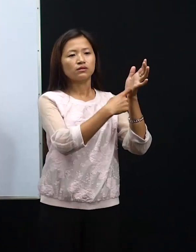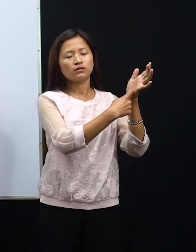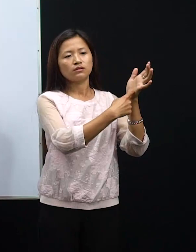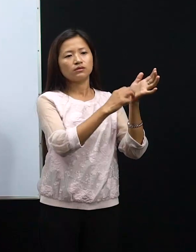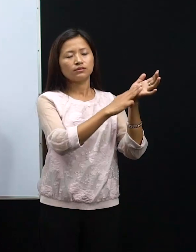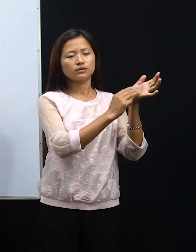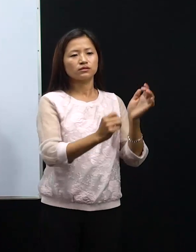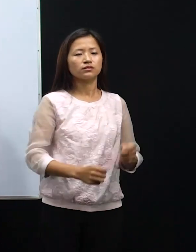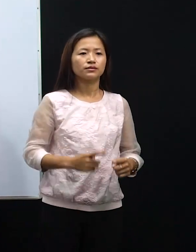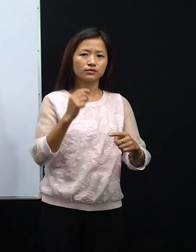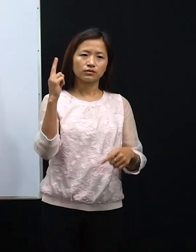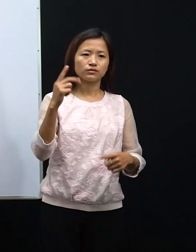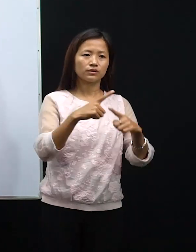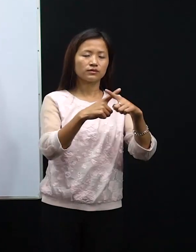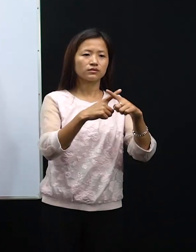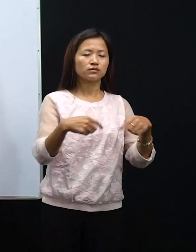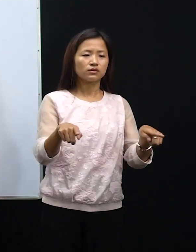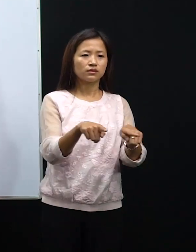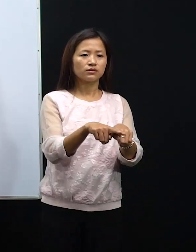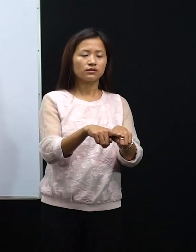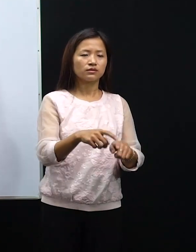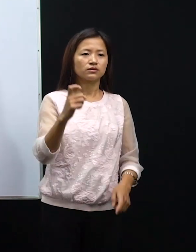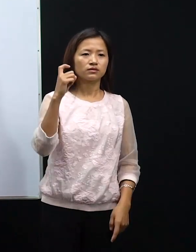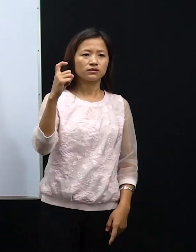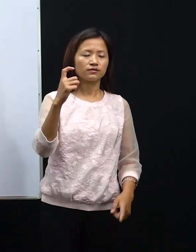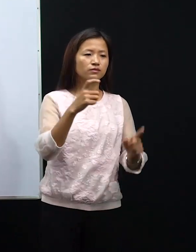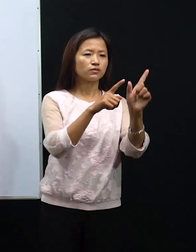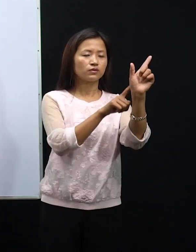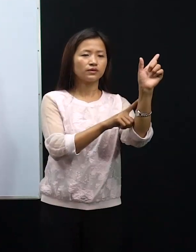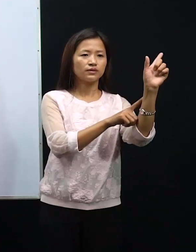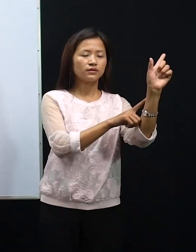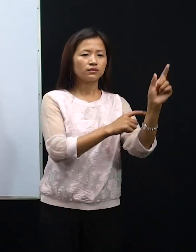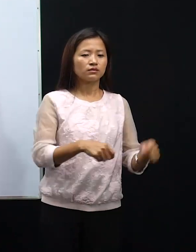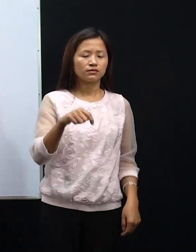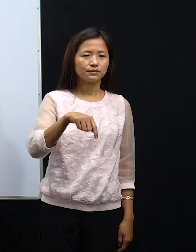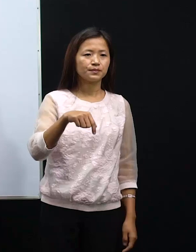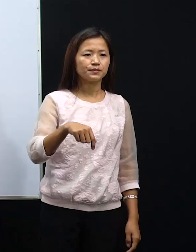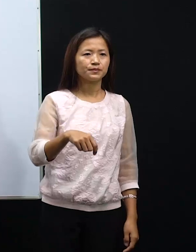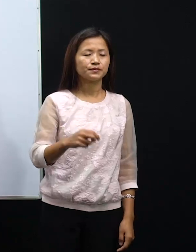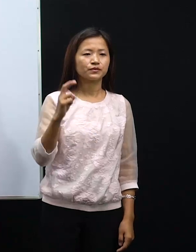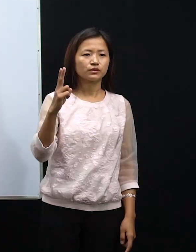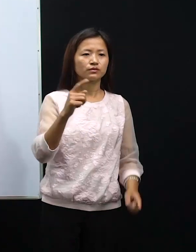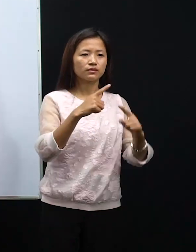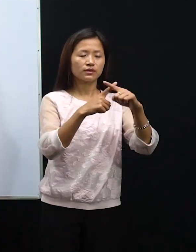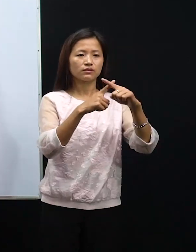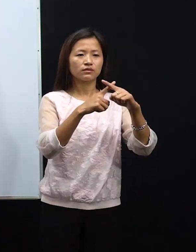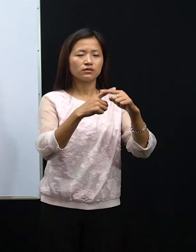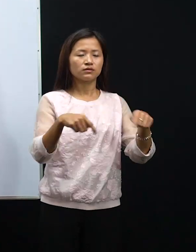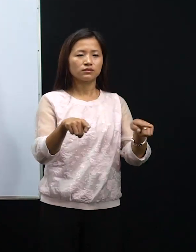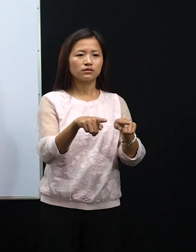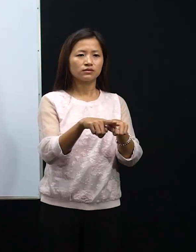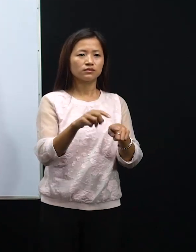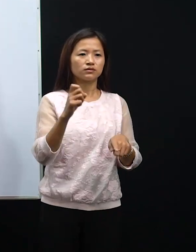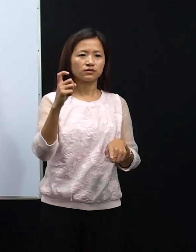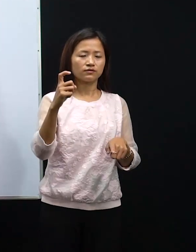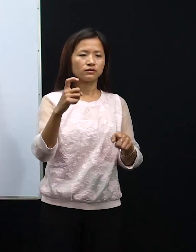something here, 2x and 7y. Now, 2x and 7y, x